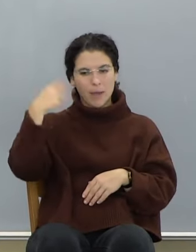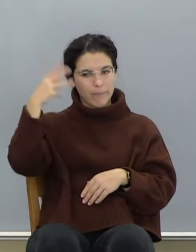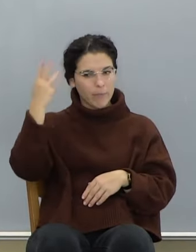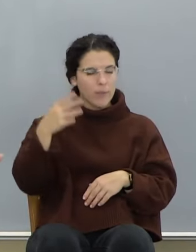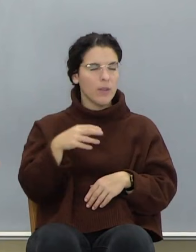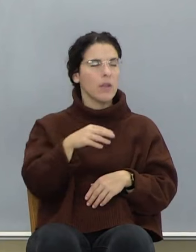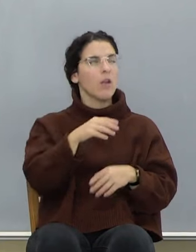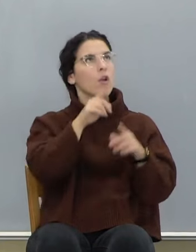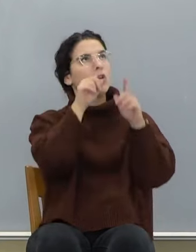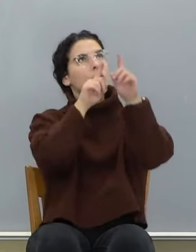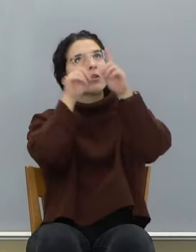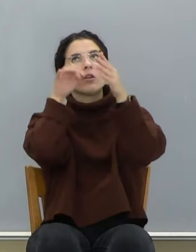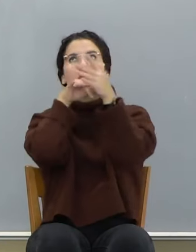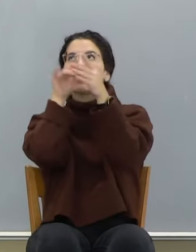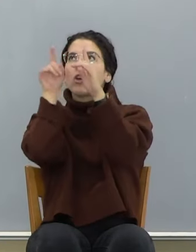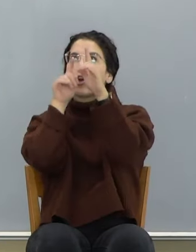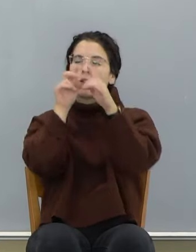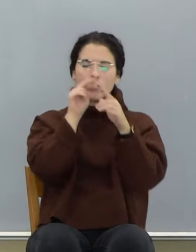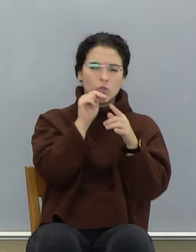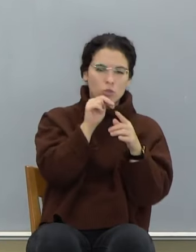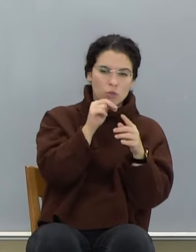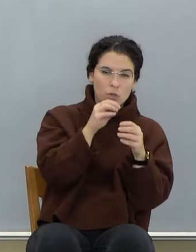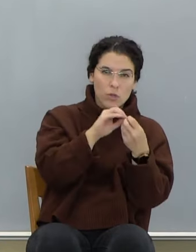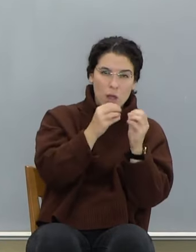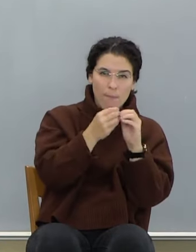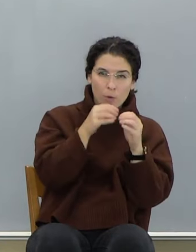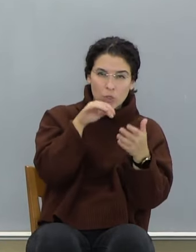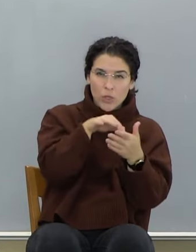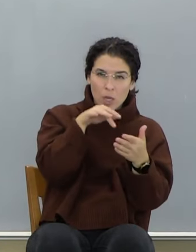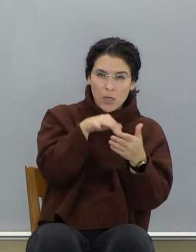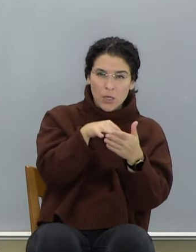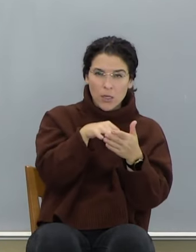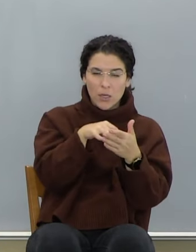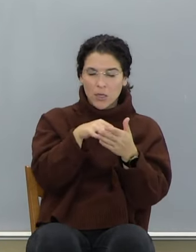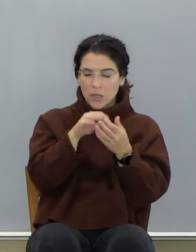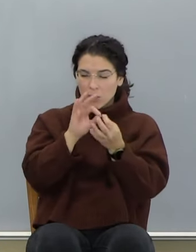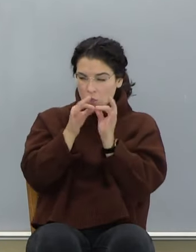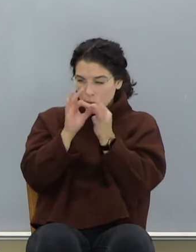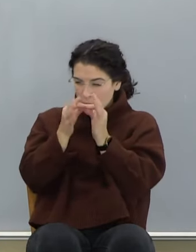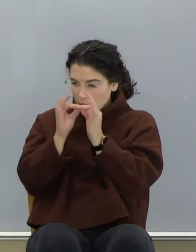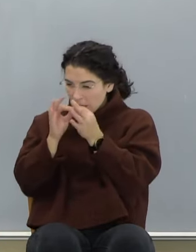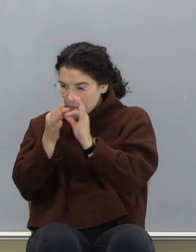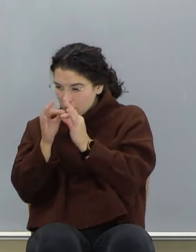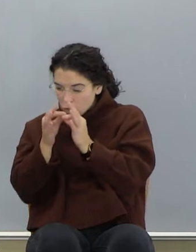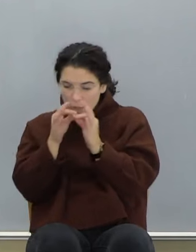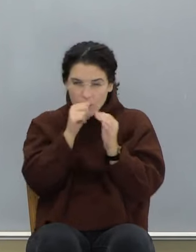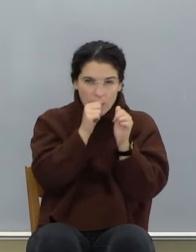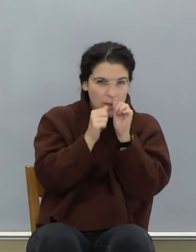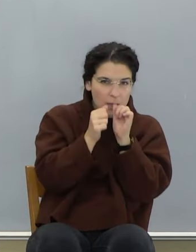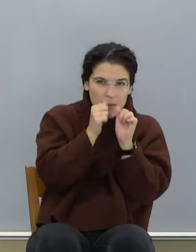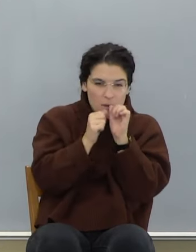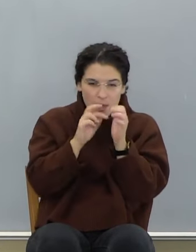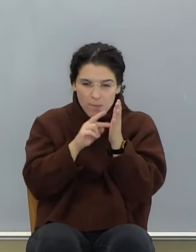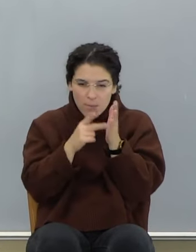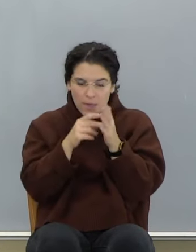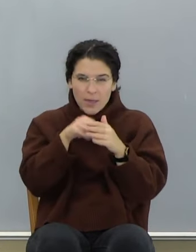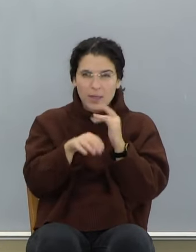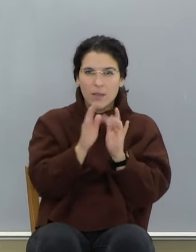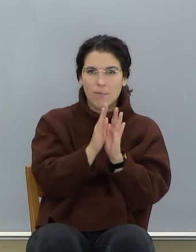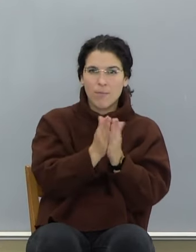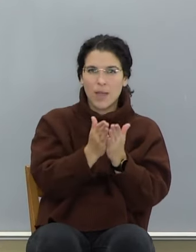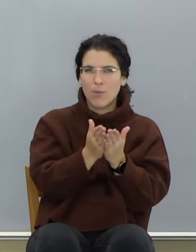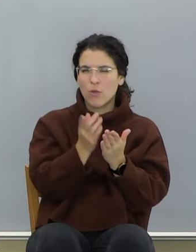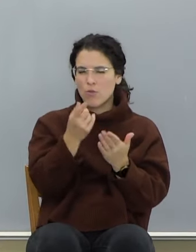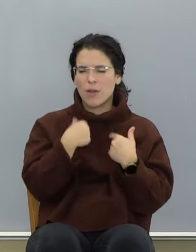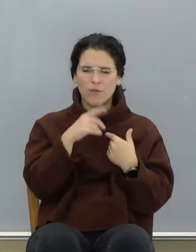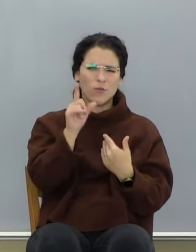astrology, numerology, mathematics, cryptic interpretation of scriptures, all of the hidden codes, and over, and you come up with